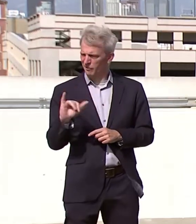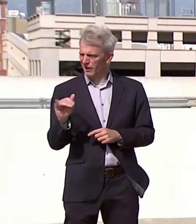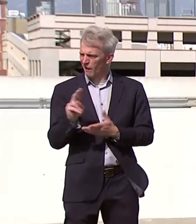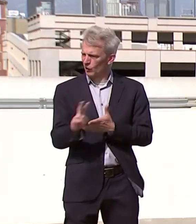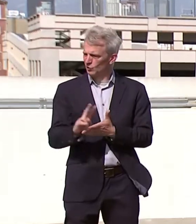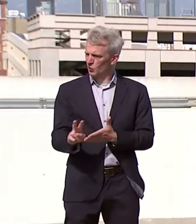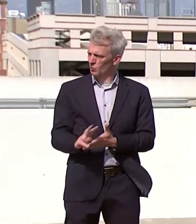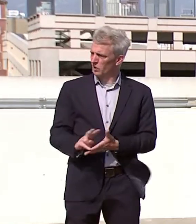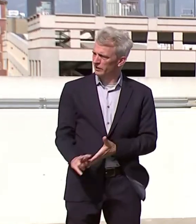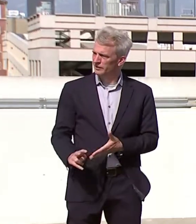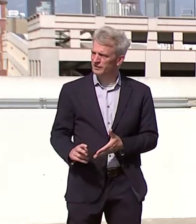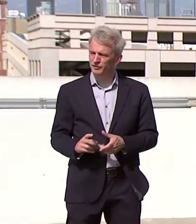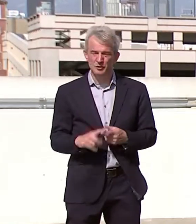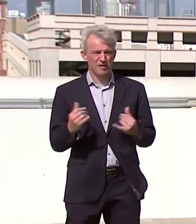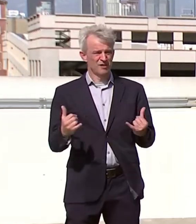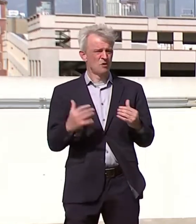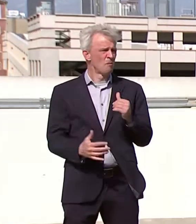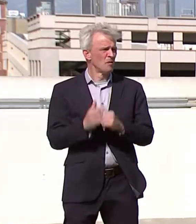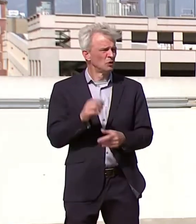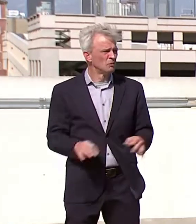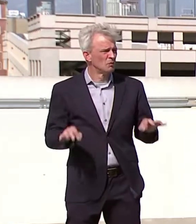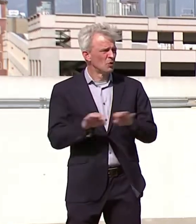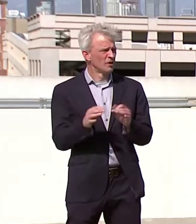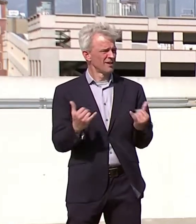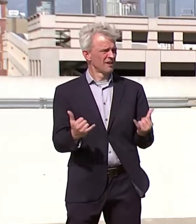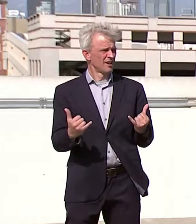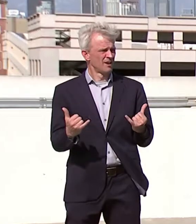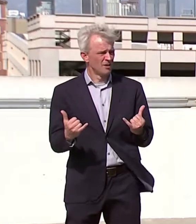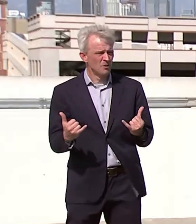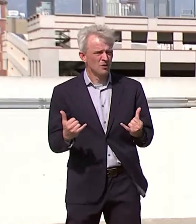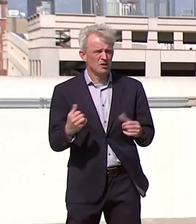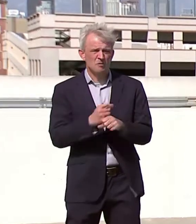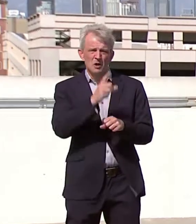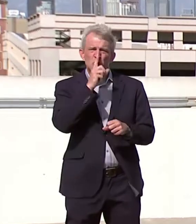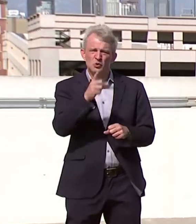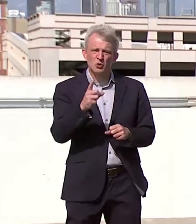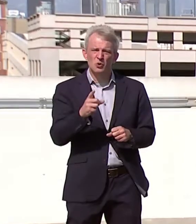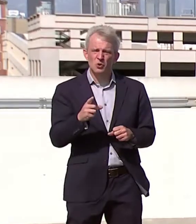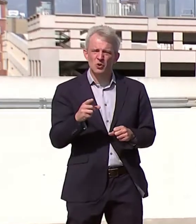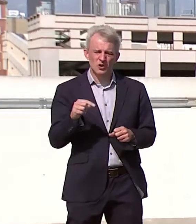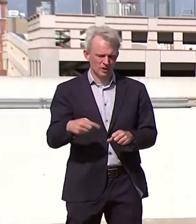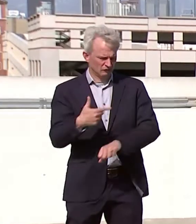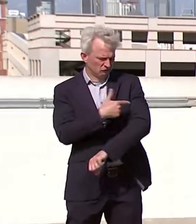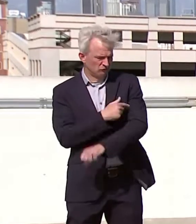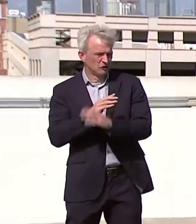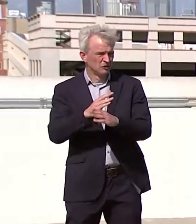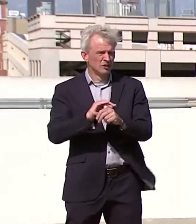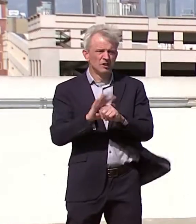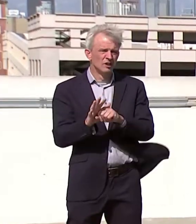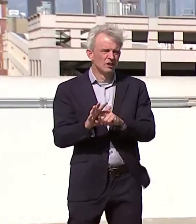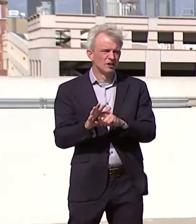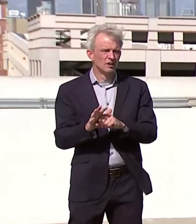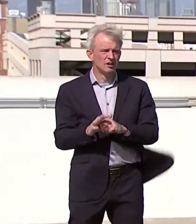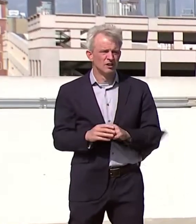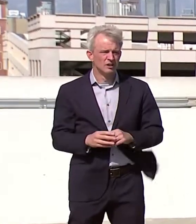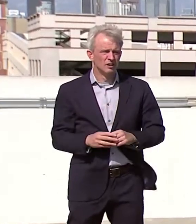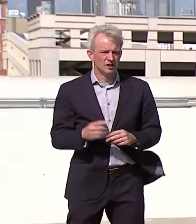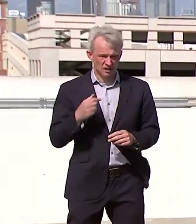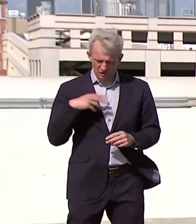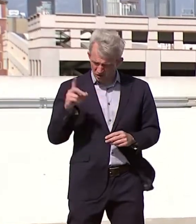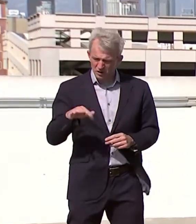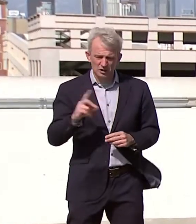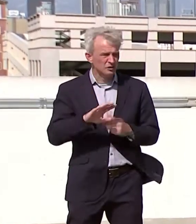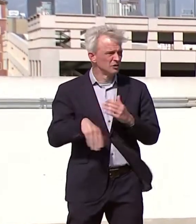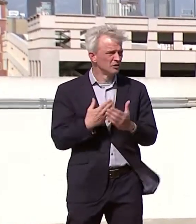now, the most important thing now is to get this vaccine and to ease my mind. I've done all my research